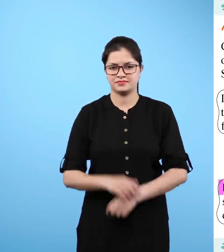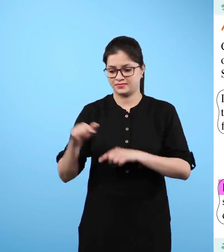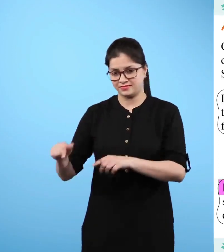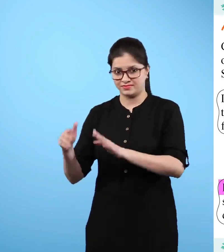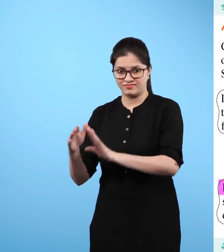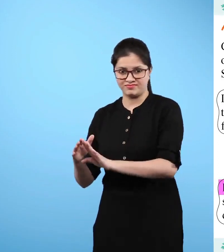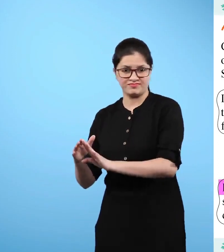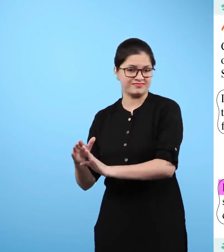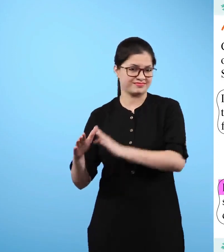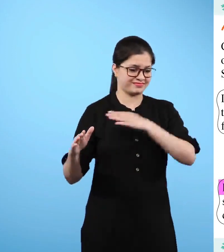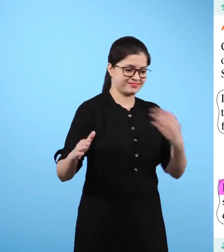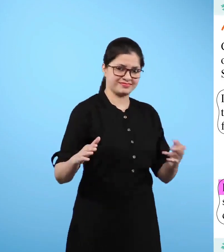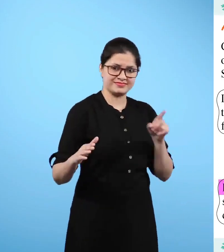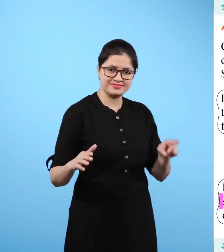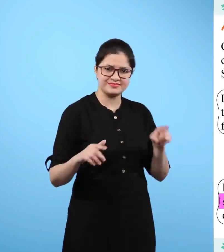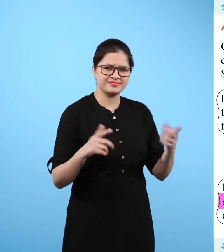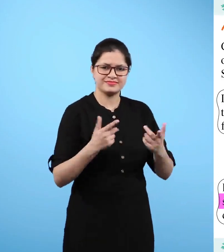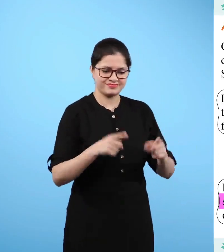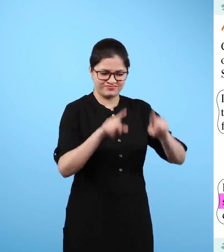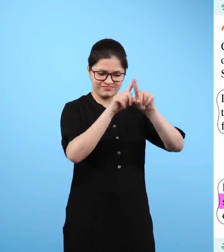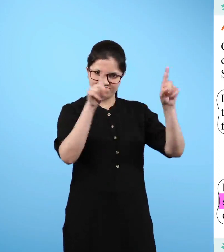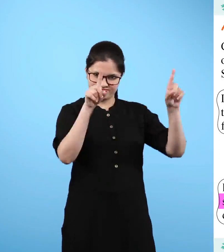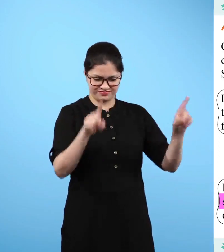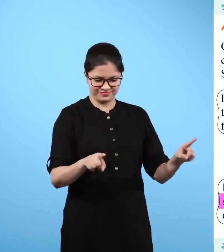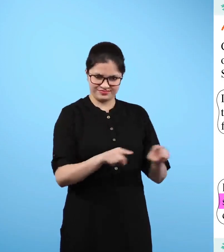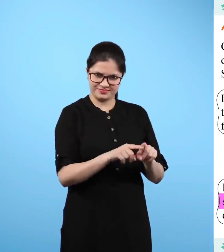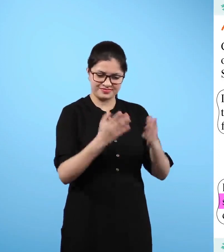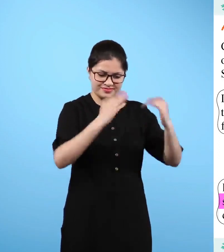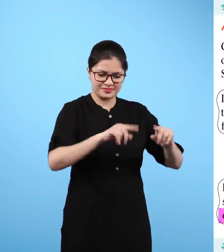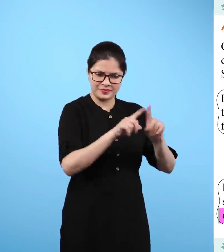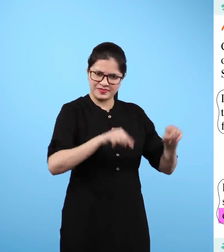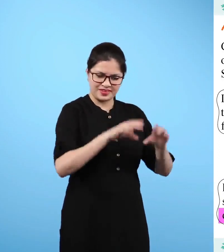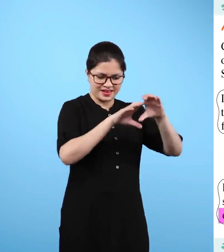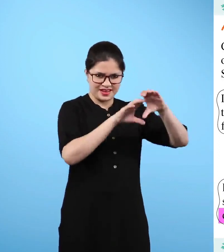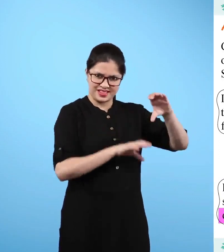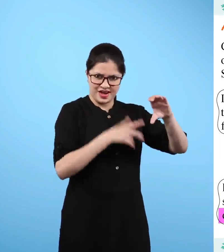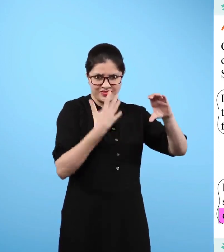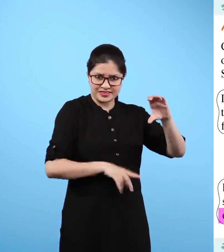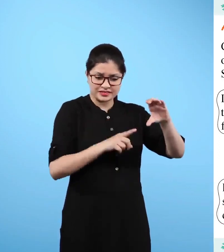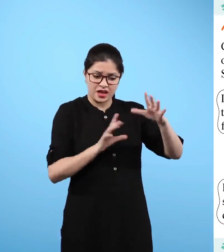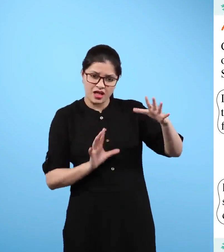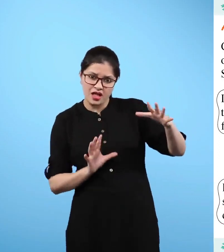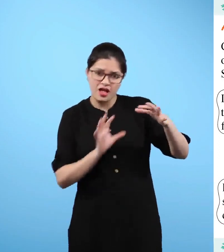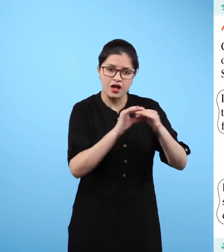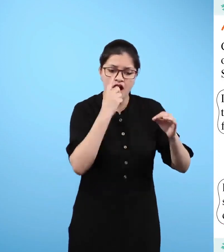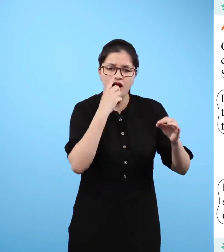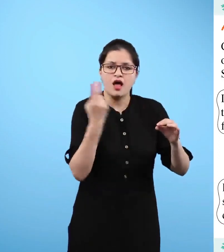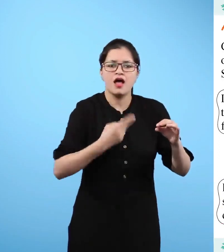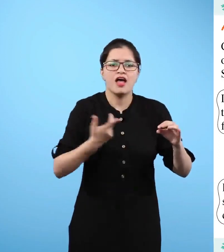I joined the corners of the squares like this to make the deep drawing of the box. In a simple but